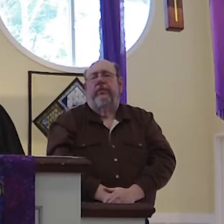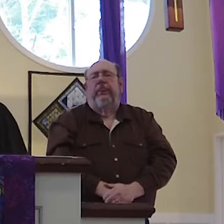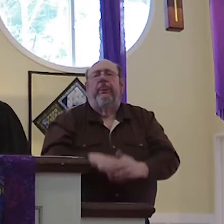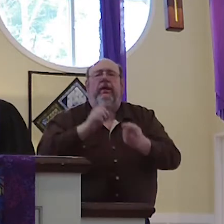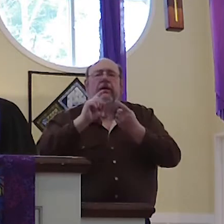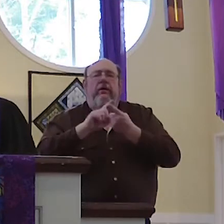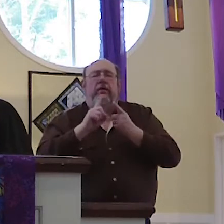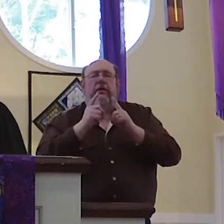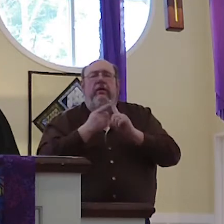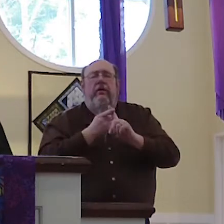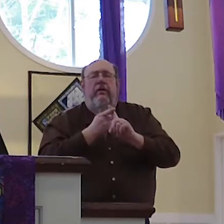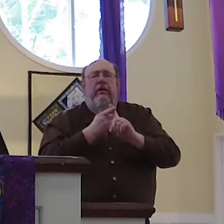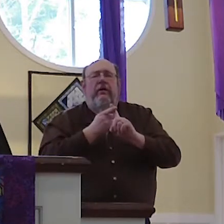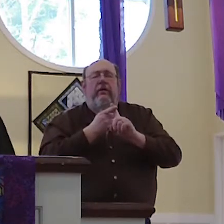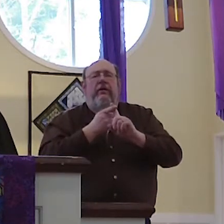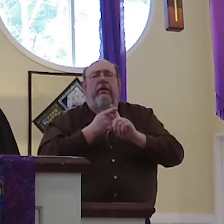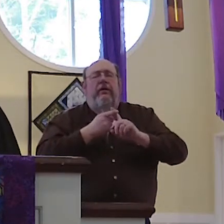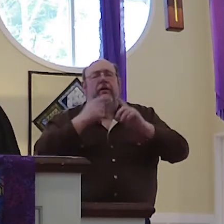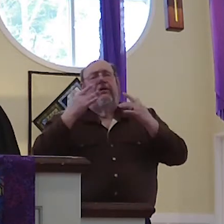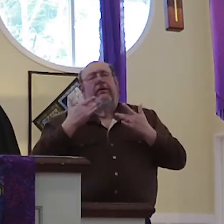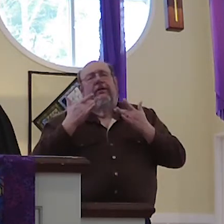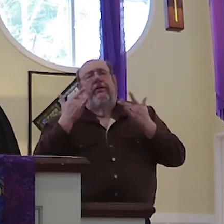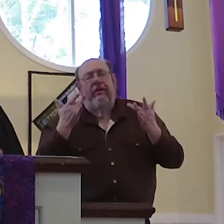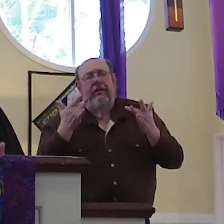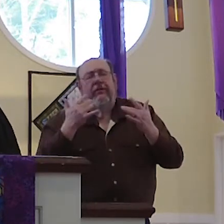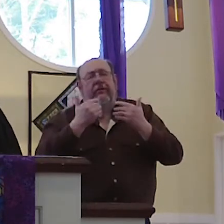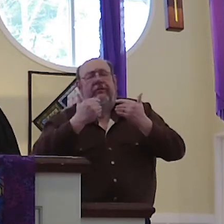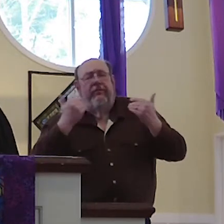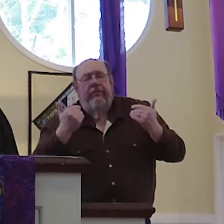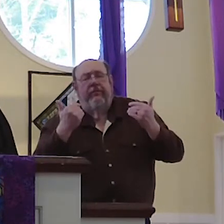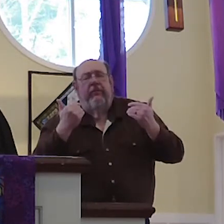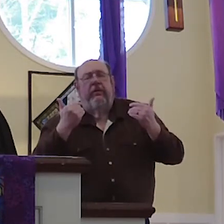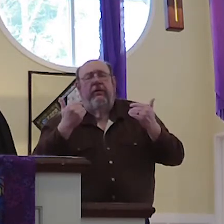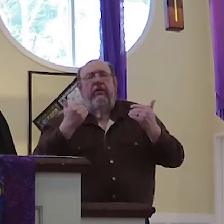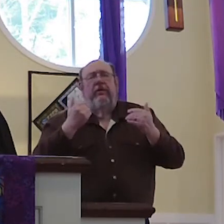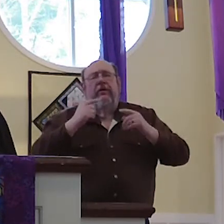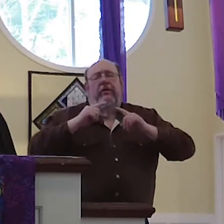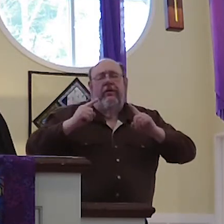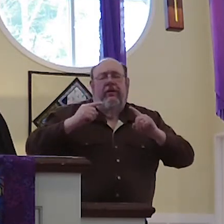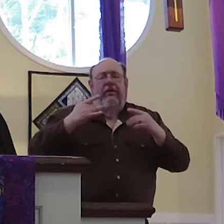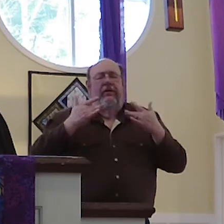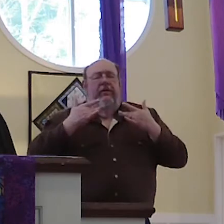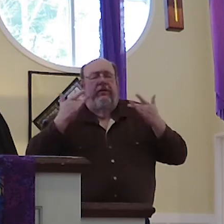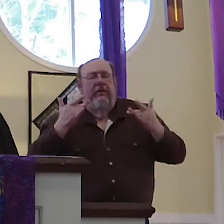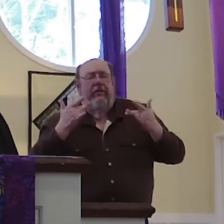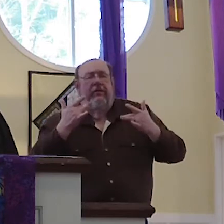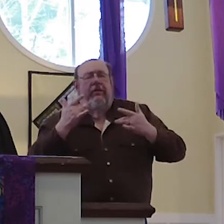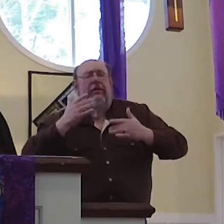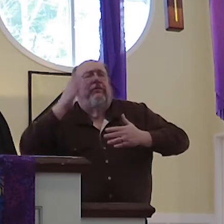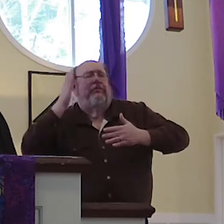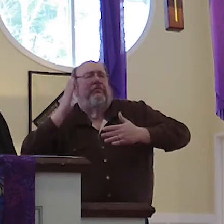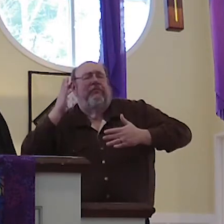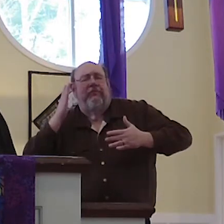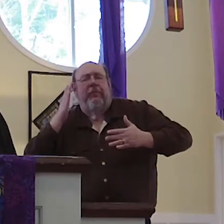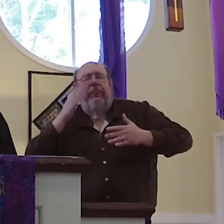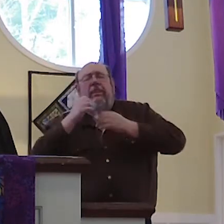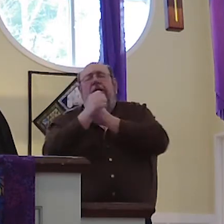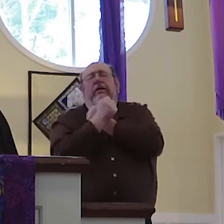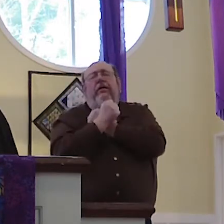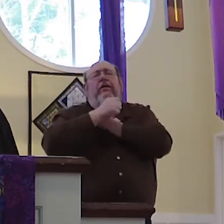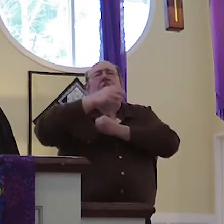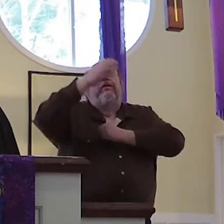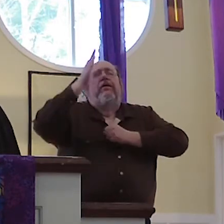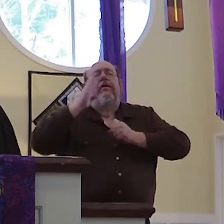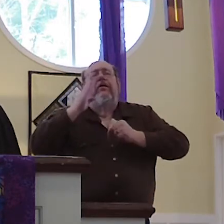Friends, in spite of our tendency to pull apart, in spite of our tendency for our old ways, our loving God continues to call us